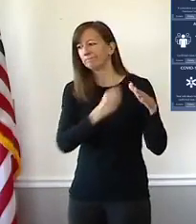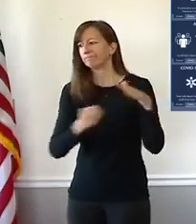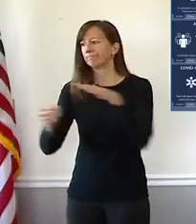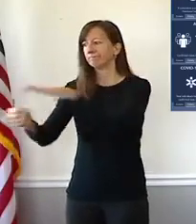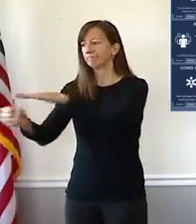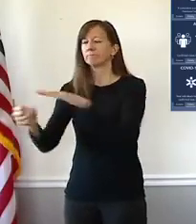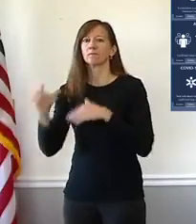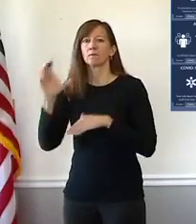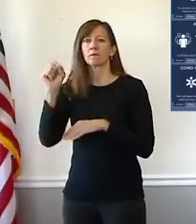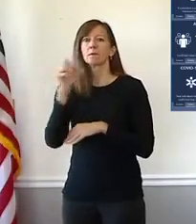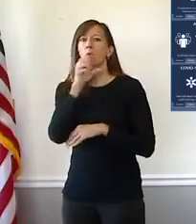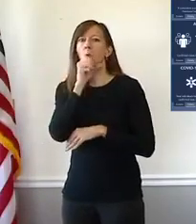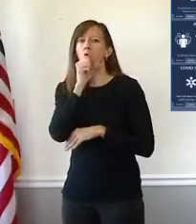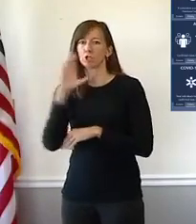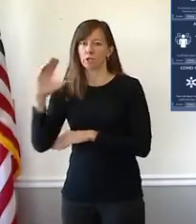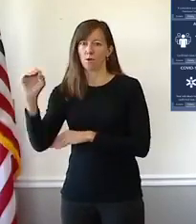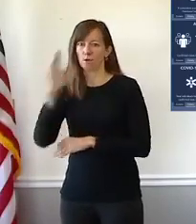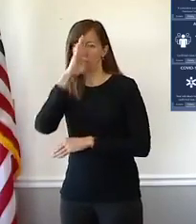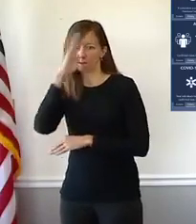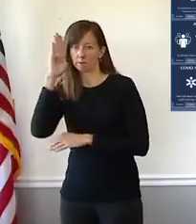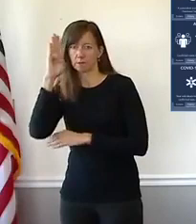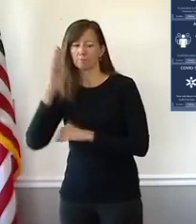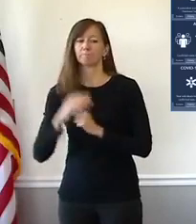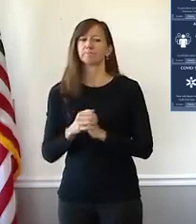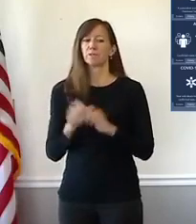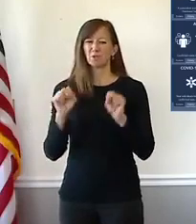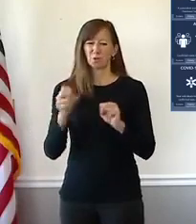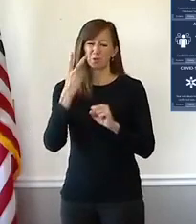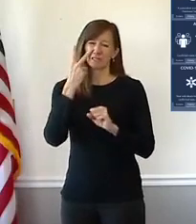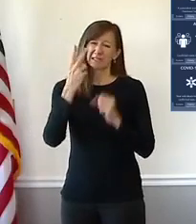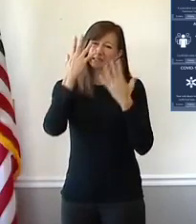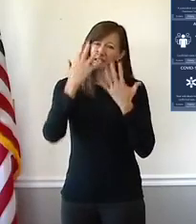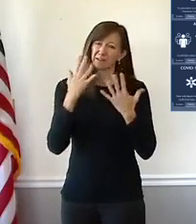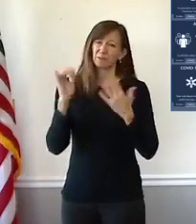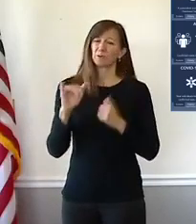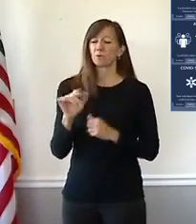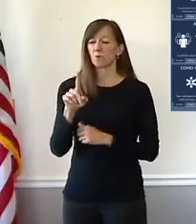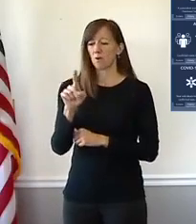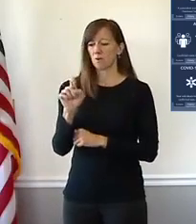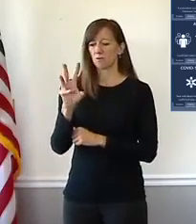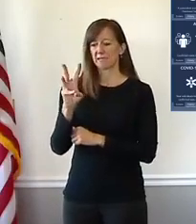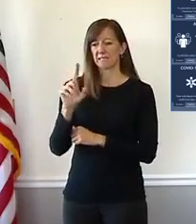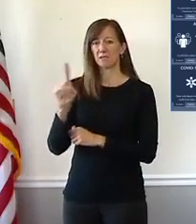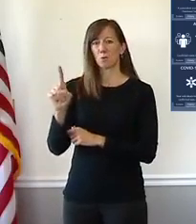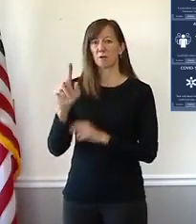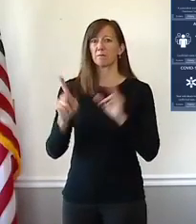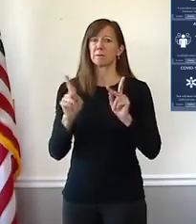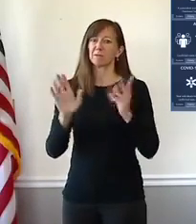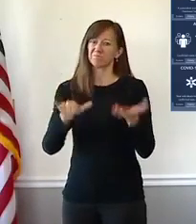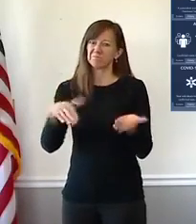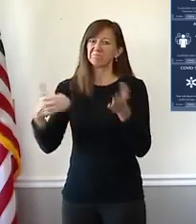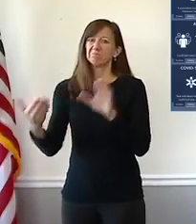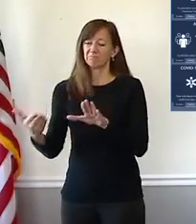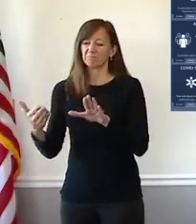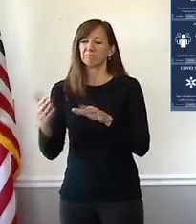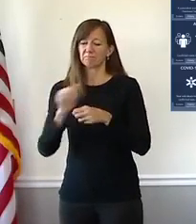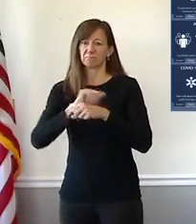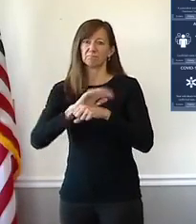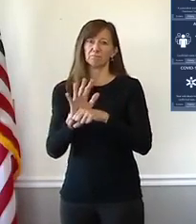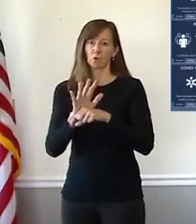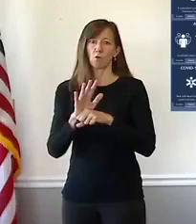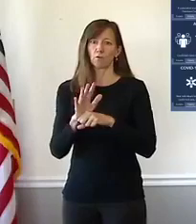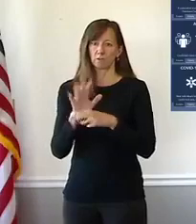sadly, as you can see, 161 COVID-related deaths, and the last several have